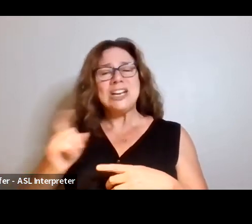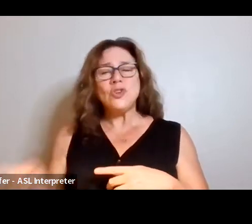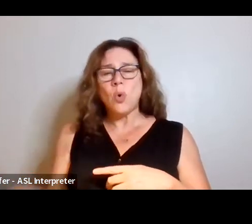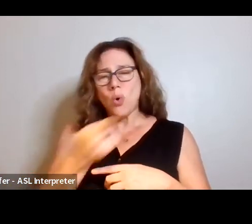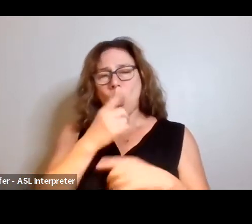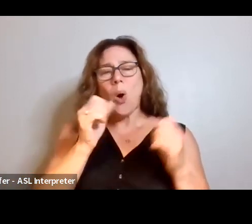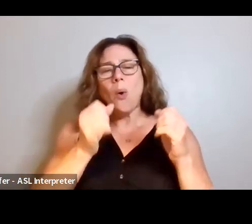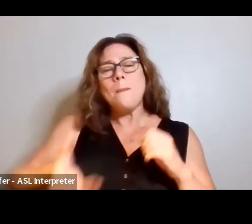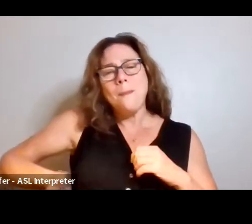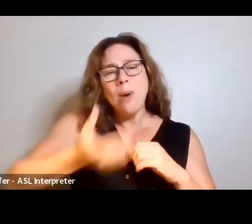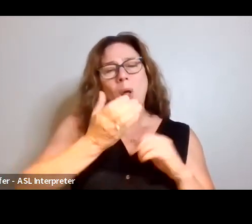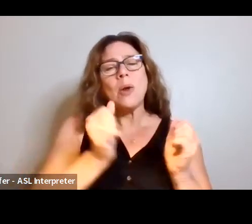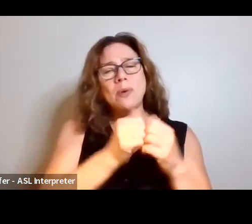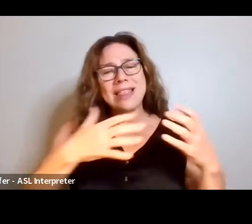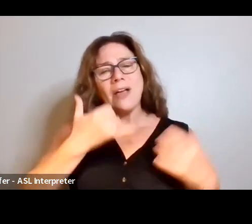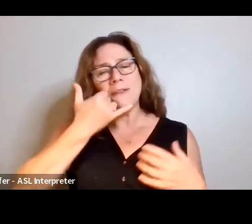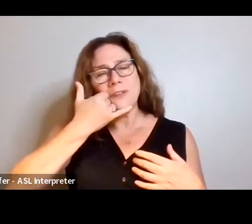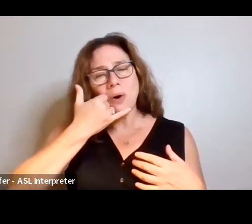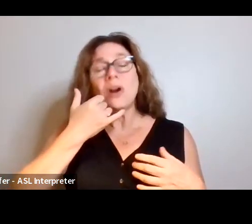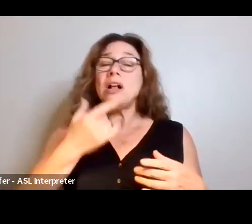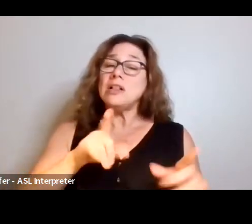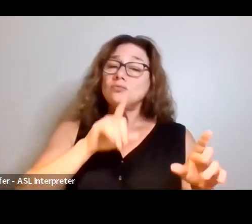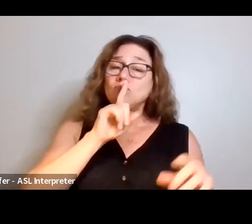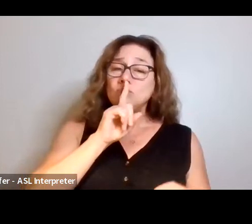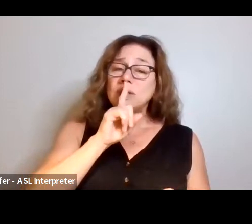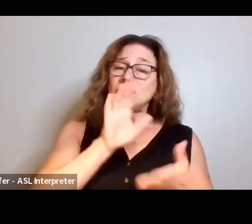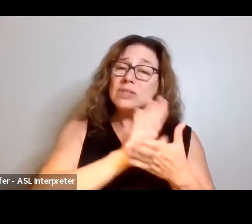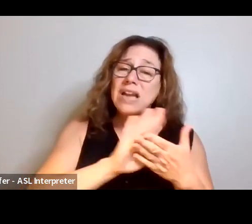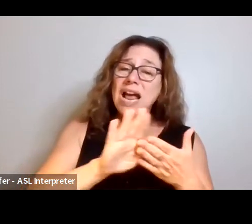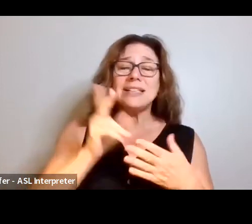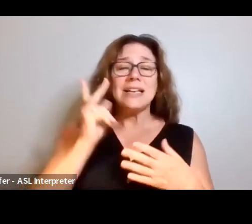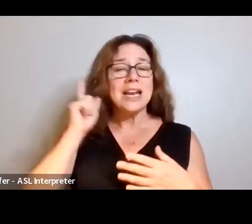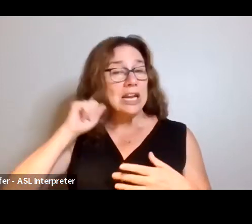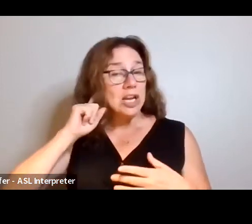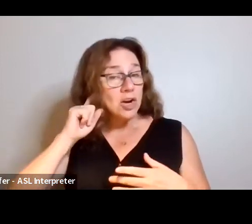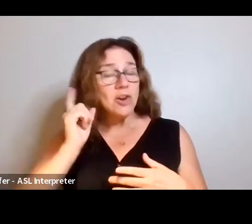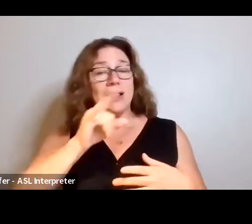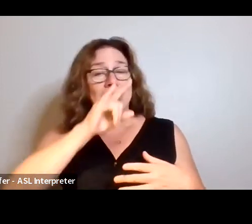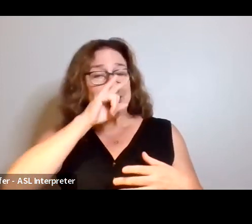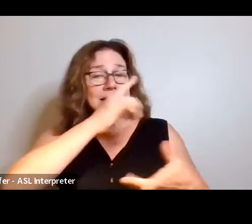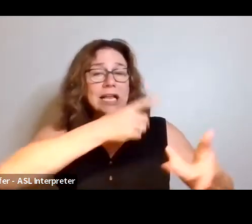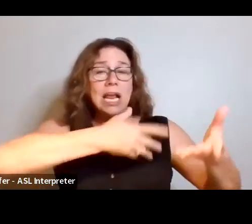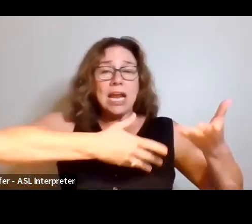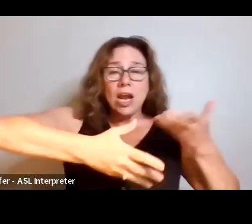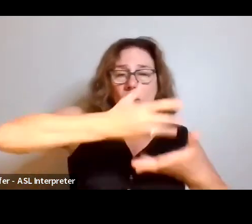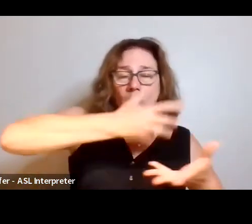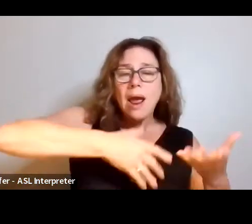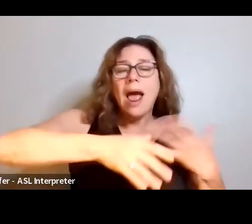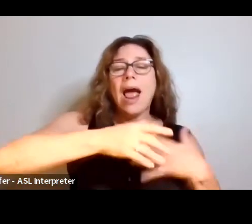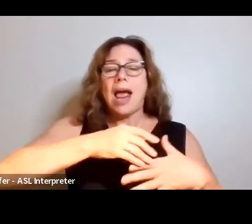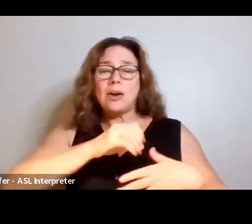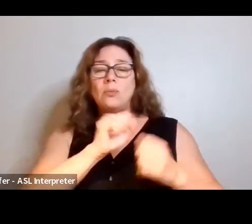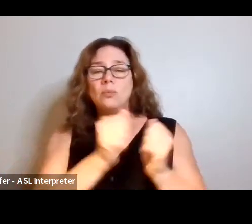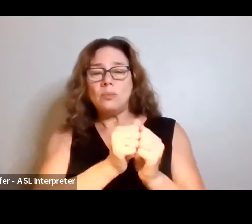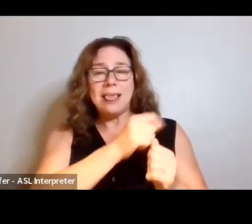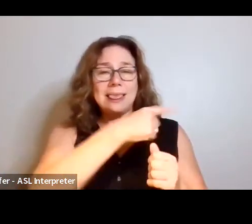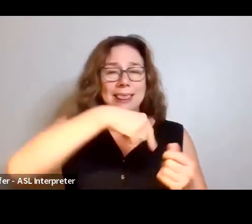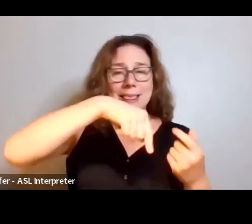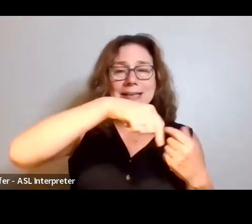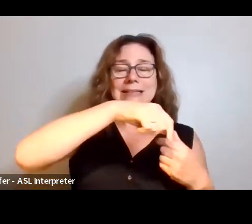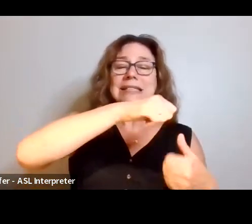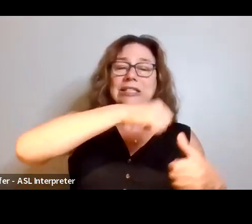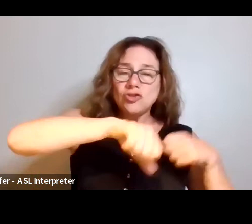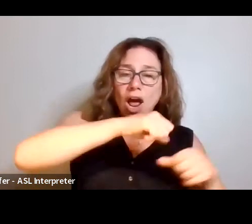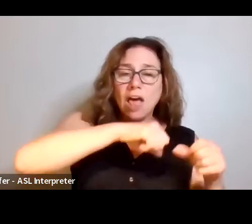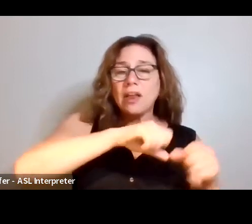they're really talking. It was great to hear the spirit and interacting with the staff. But what was funny is we took 2 buses, and normally we take